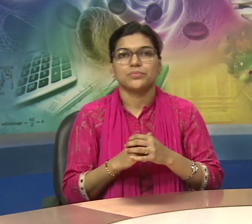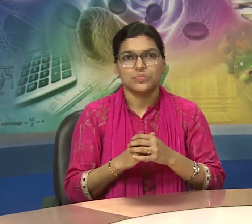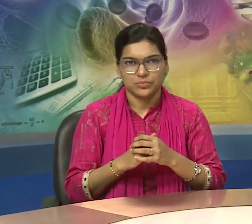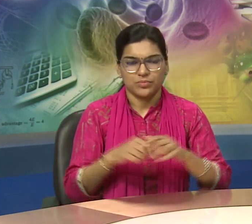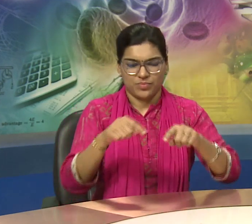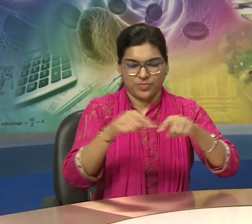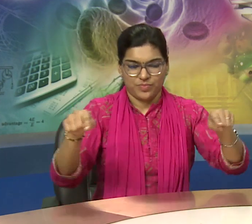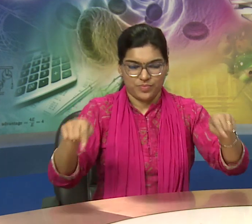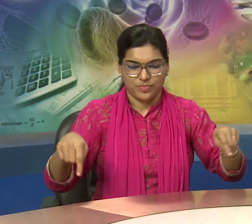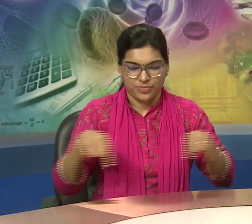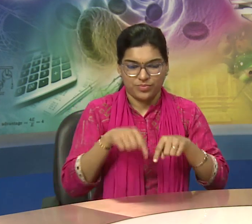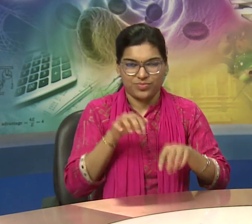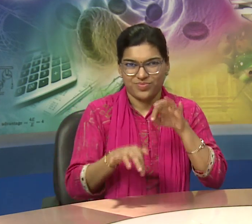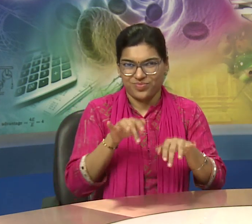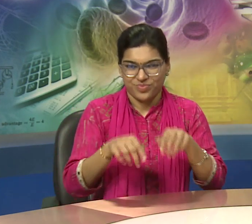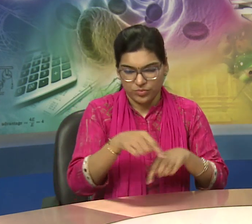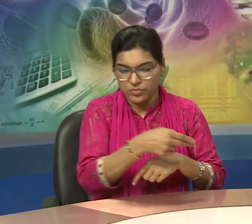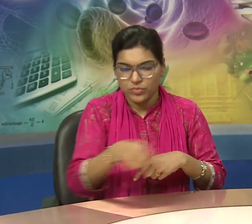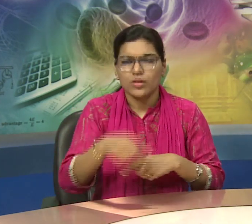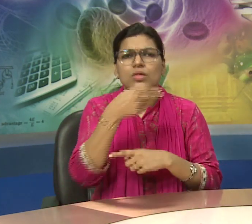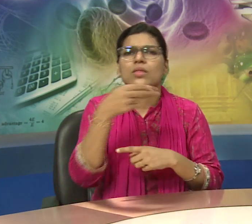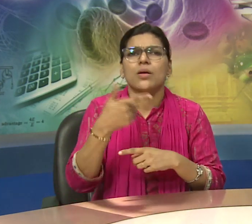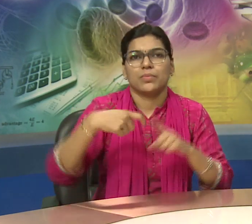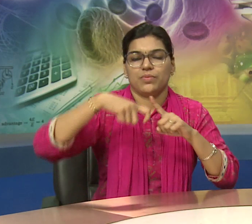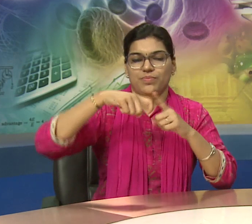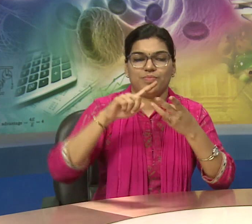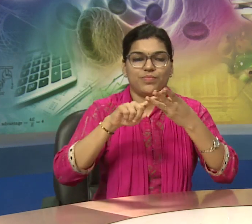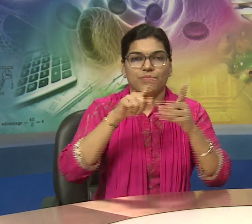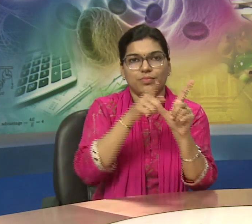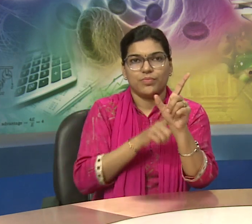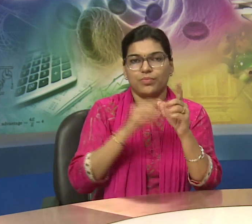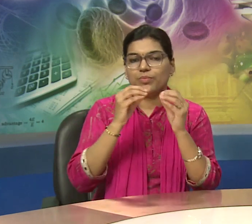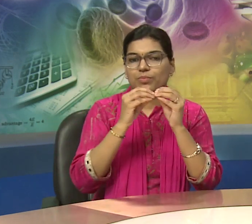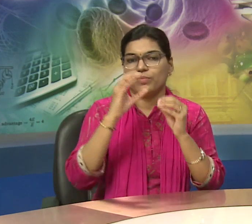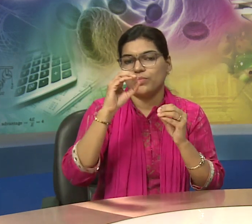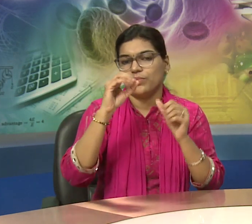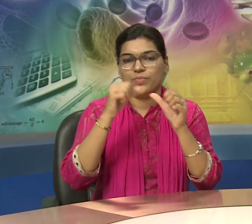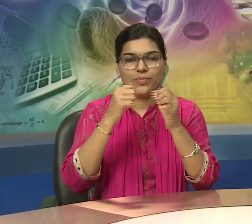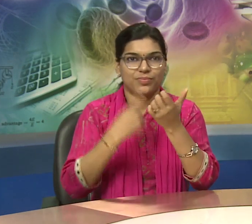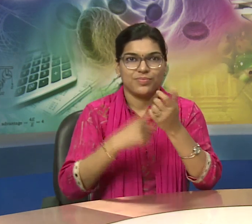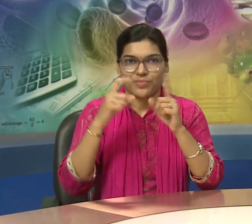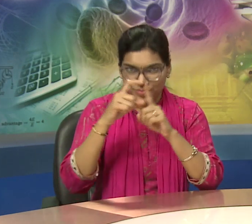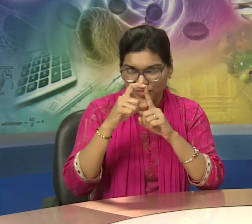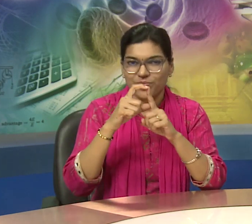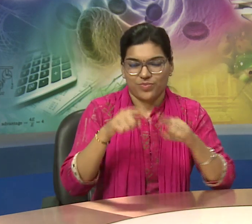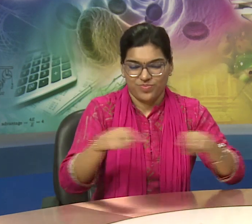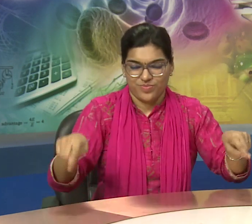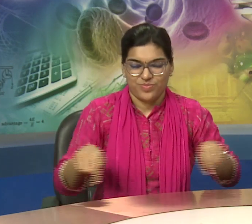Now, the image which you can see on the screen are of the input devices. The first one is keyboard.